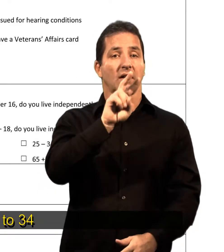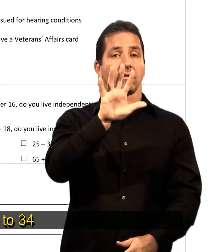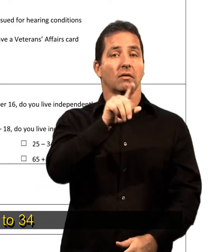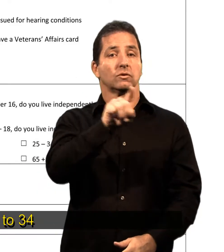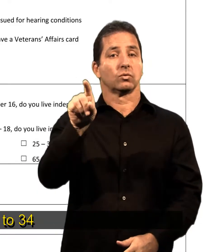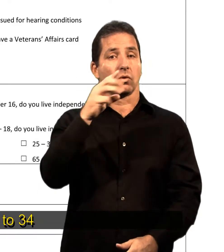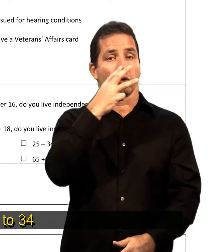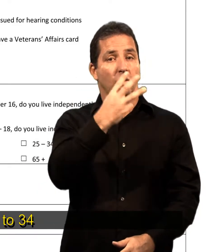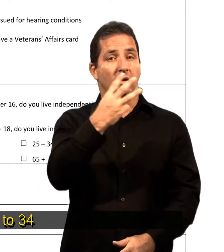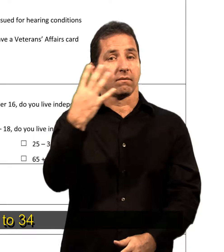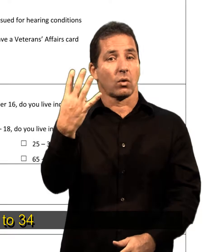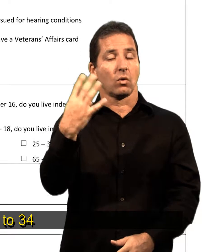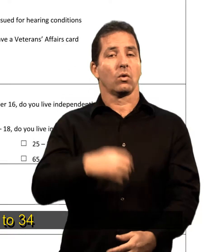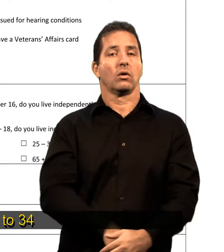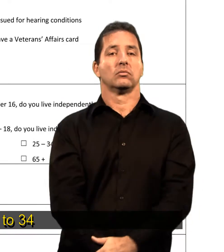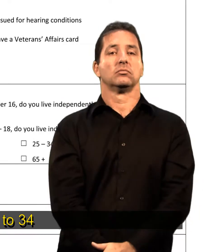25 to 34,